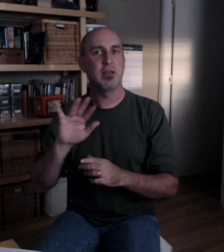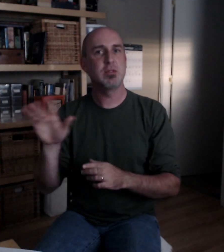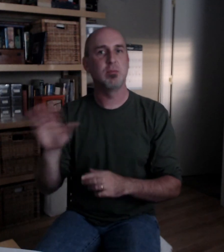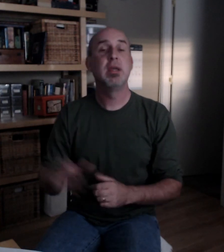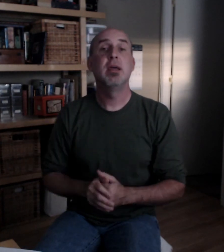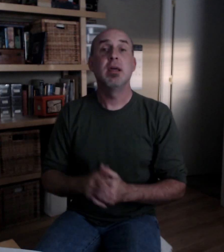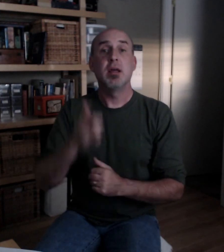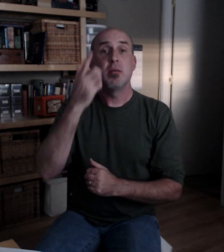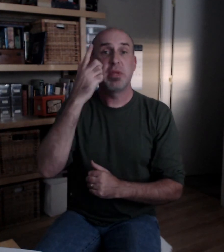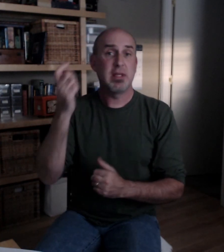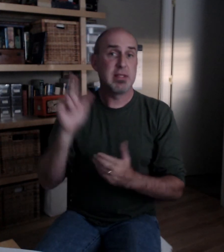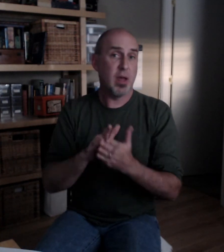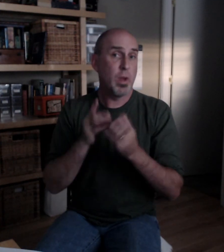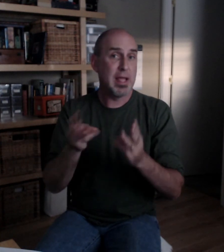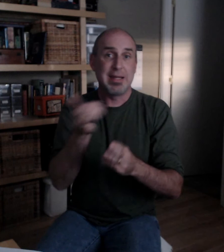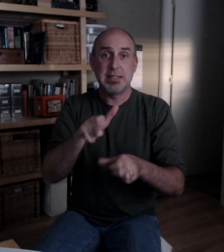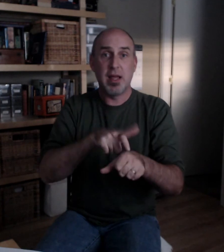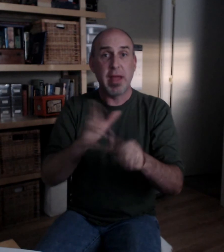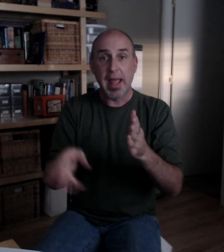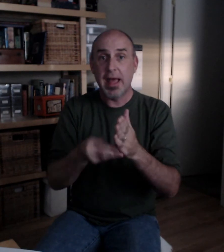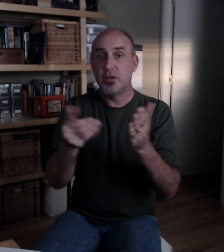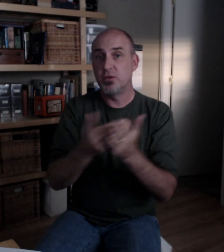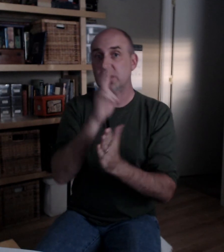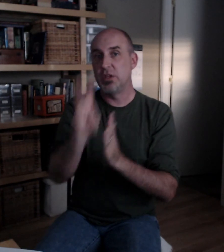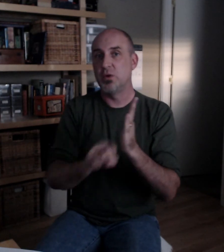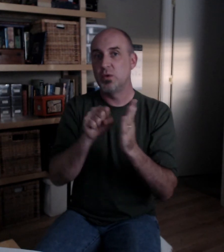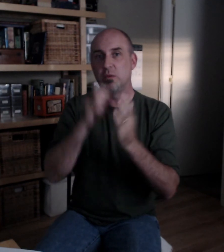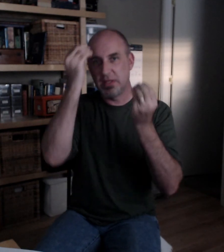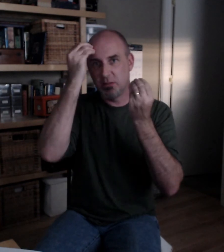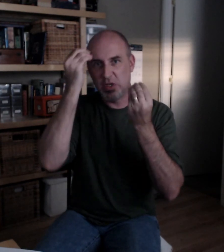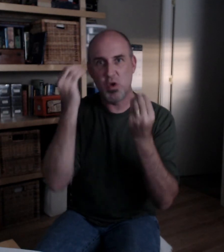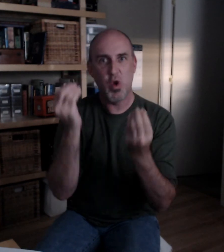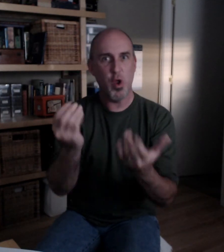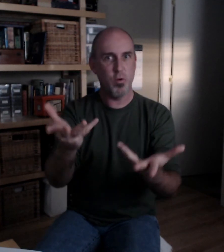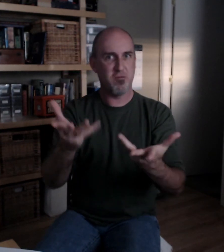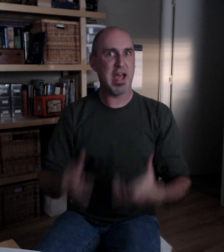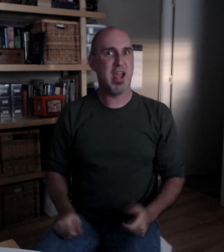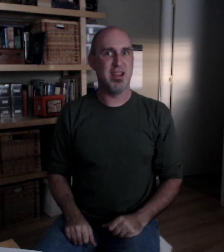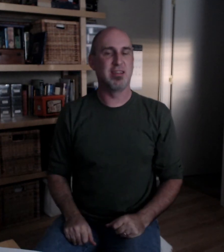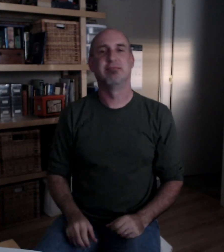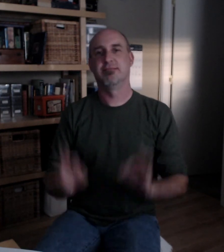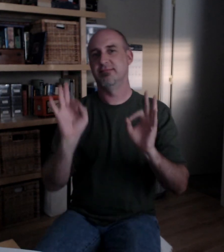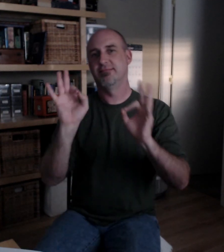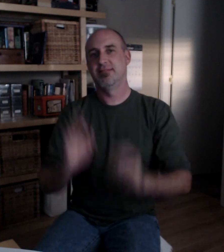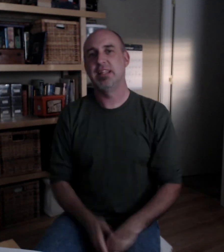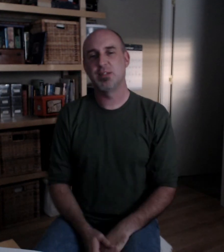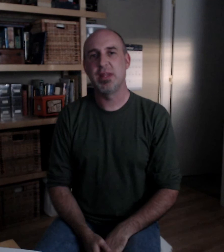YouTube. Because that way, anytime I add a new video, you'll immediately be notified. That's a great